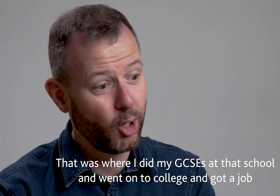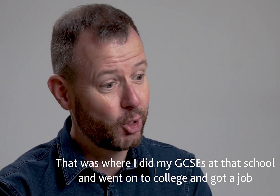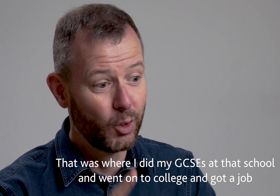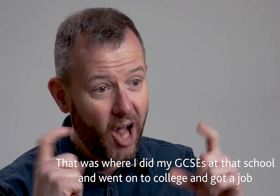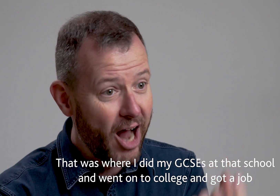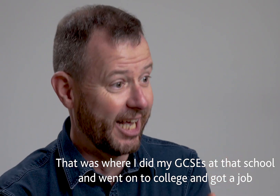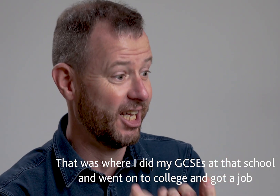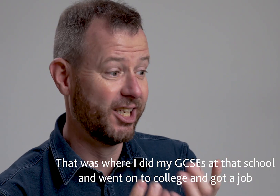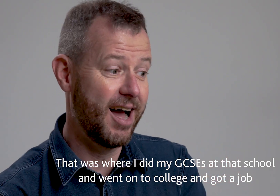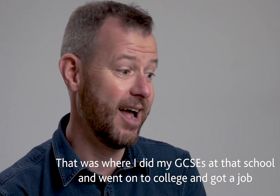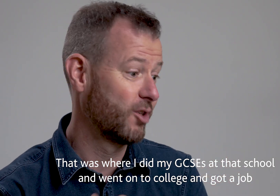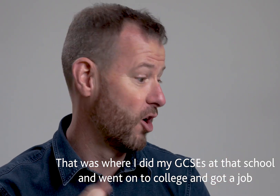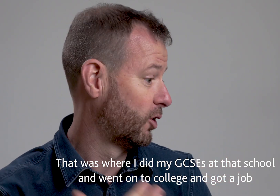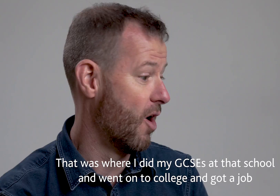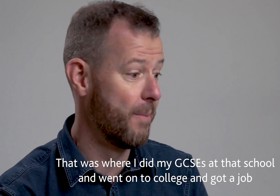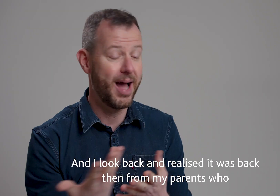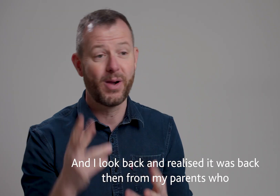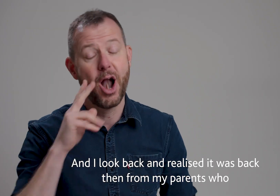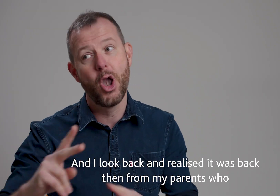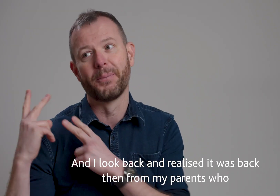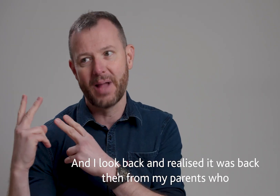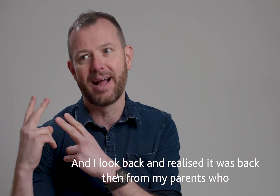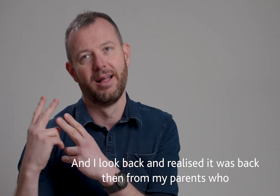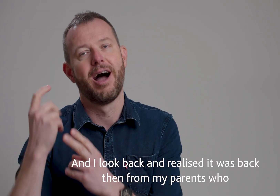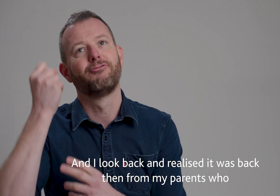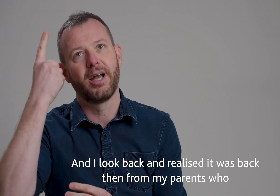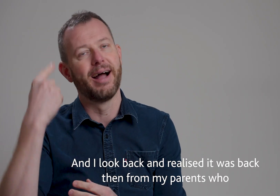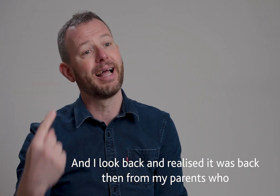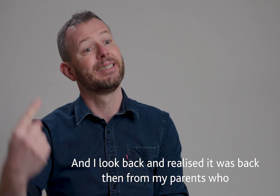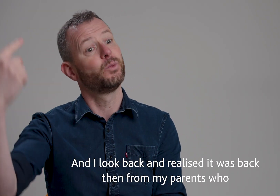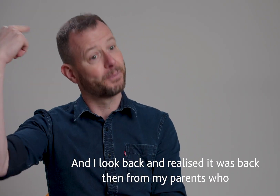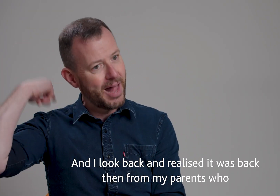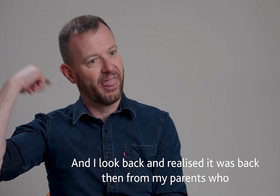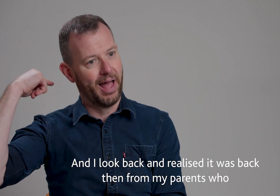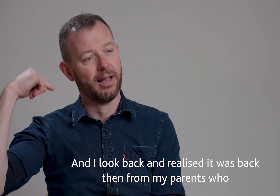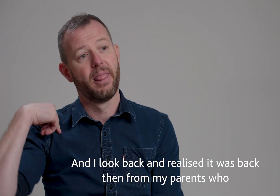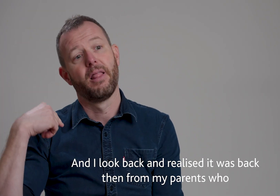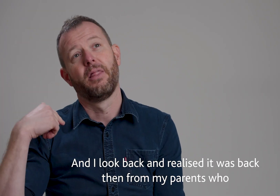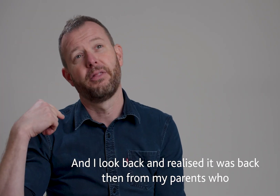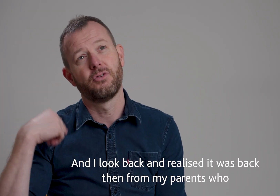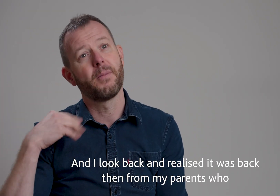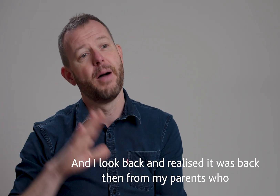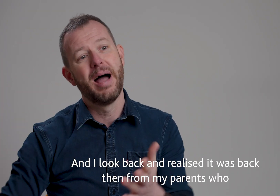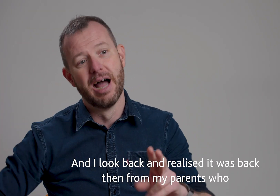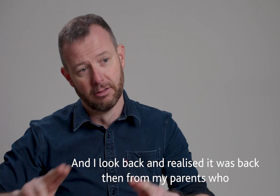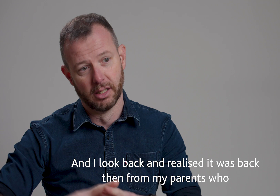to college and got a start. And when I looked back, I realized that it was just from my parents